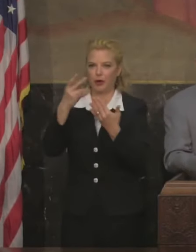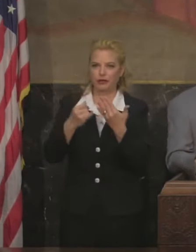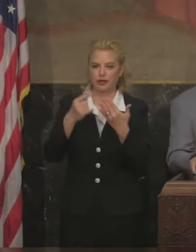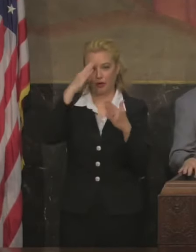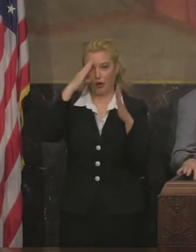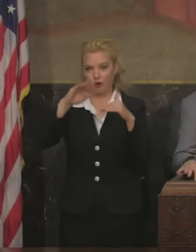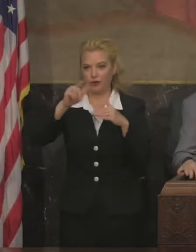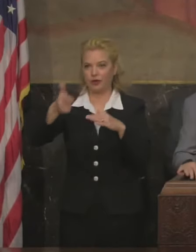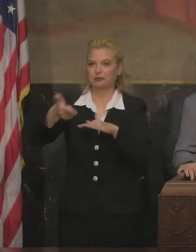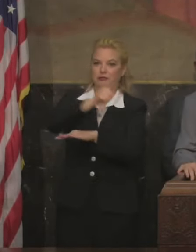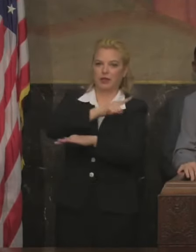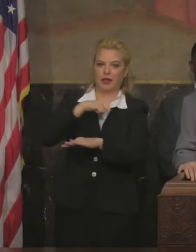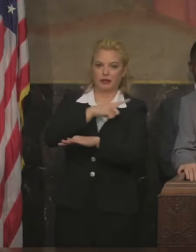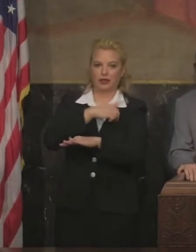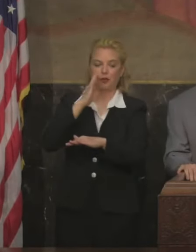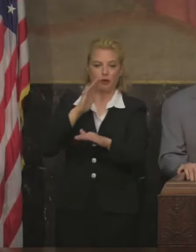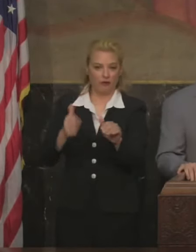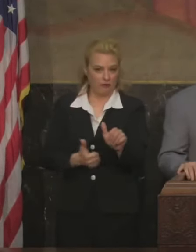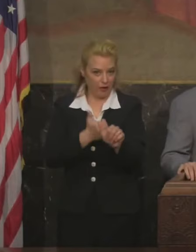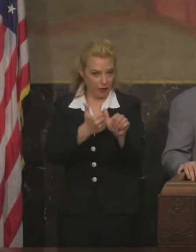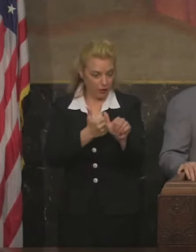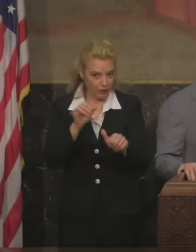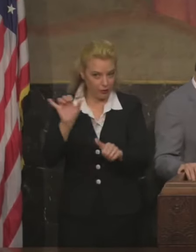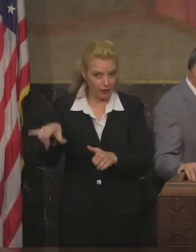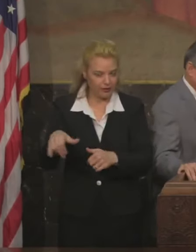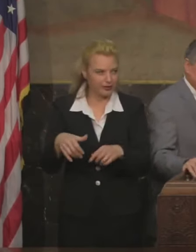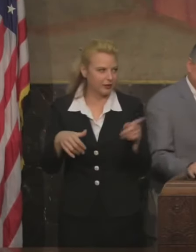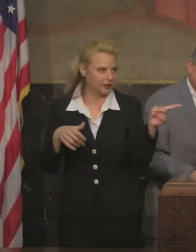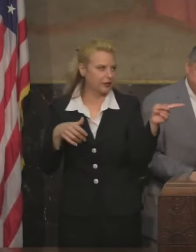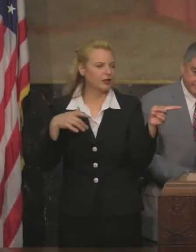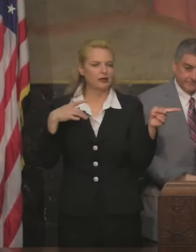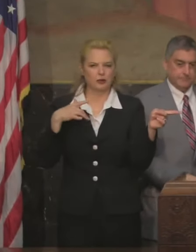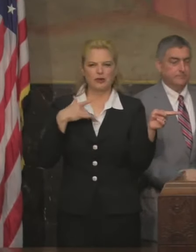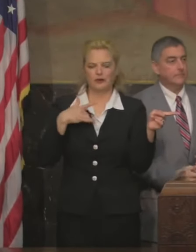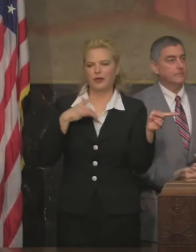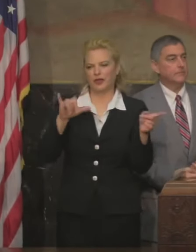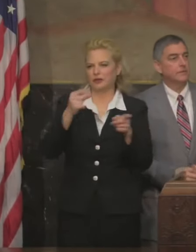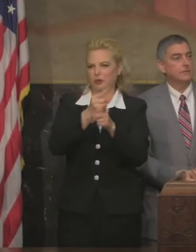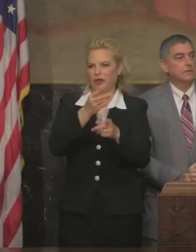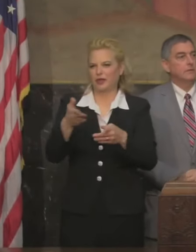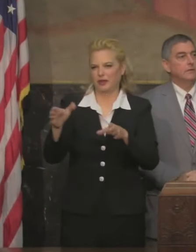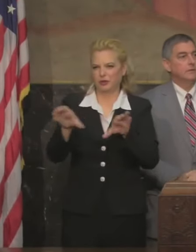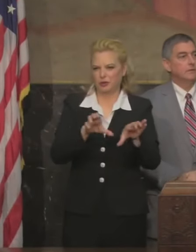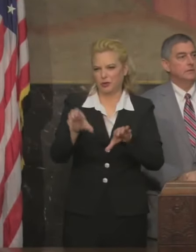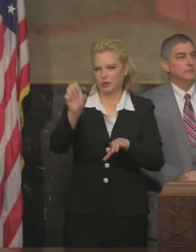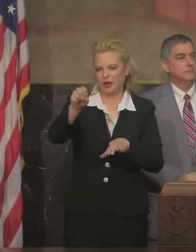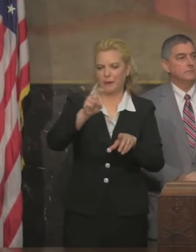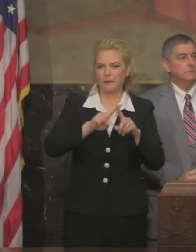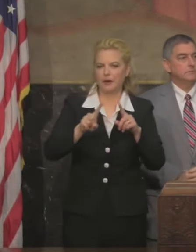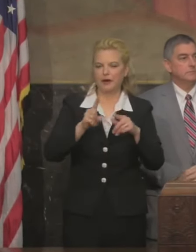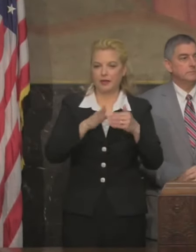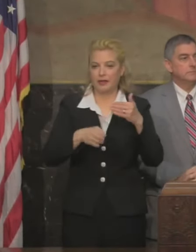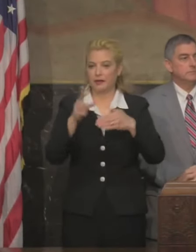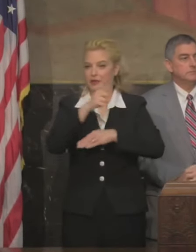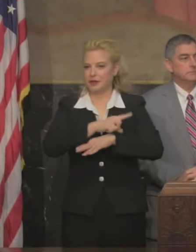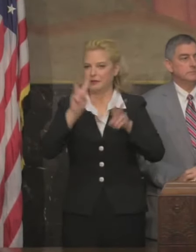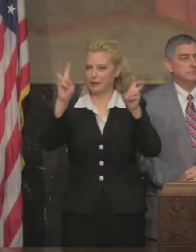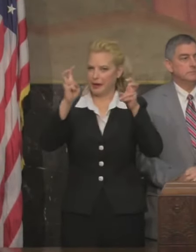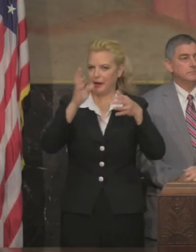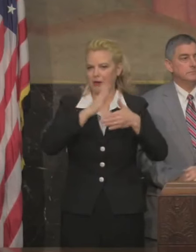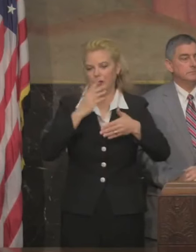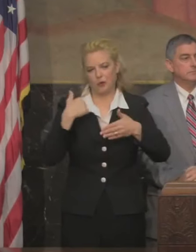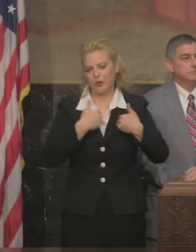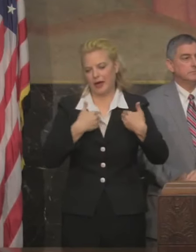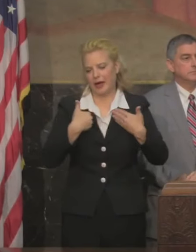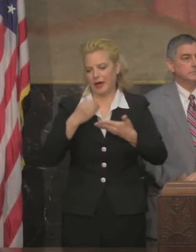Well, we believe the legislature ought to follow suit because these are the right things to do. But at the end of the day, we have surplus, we're going to have excess,